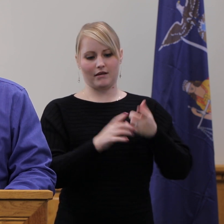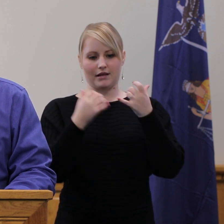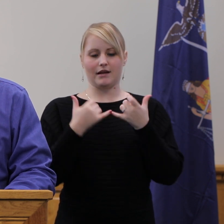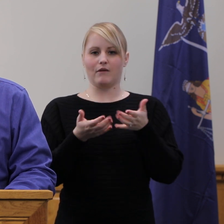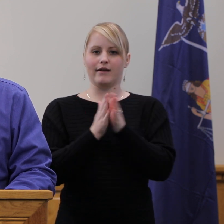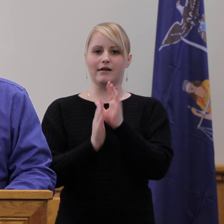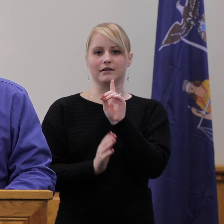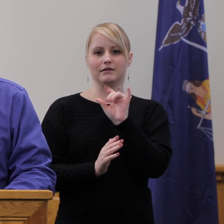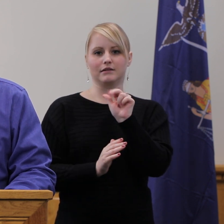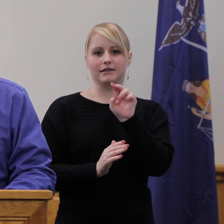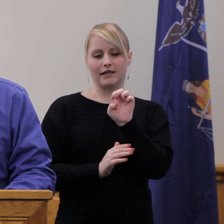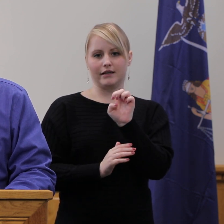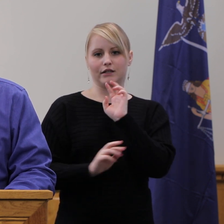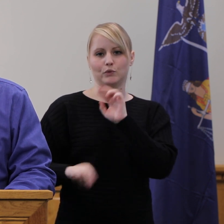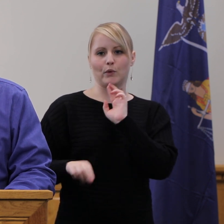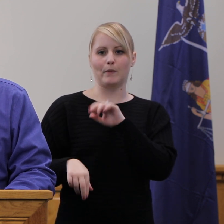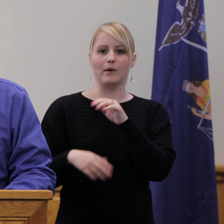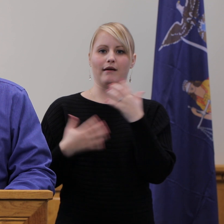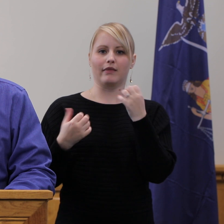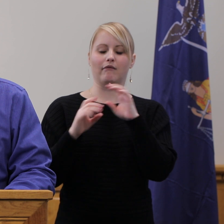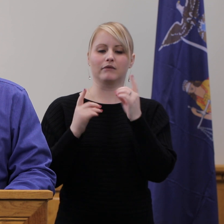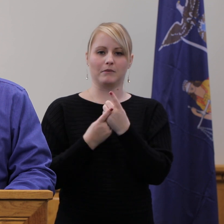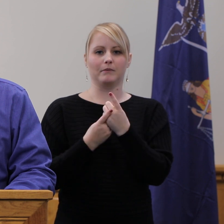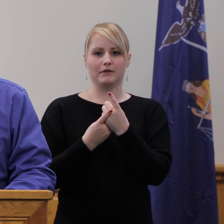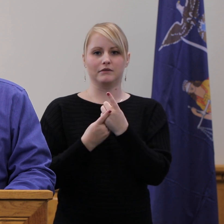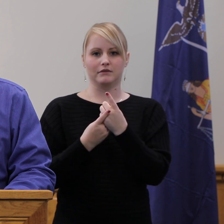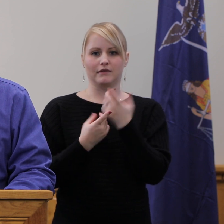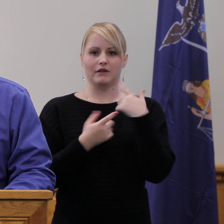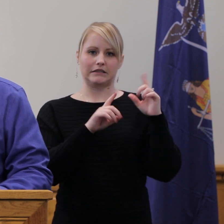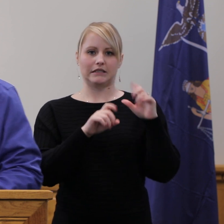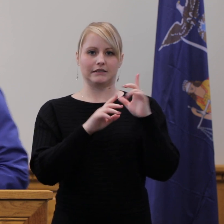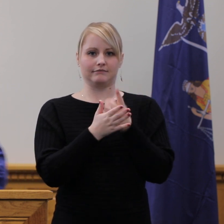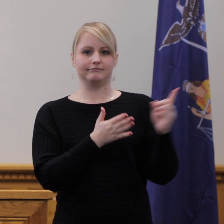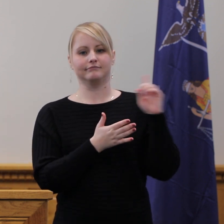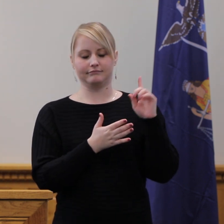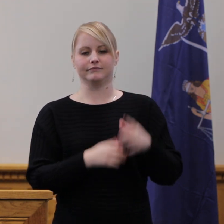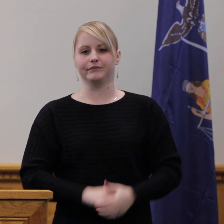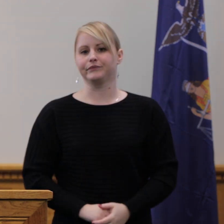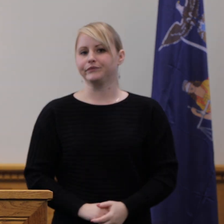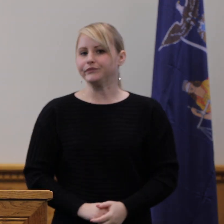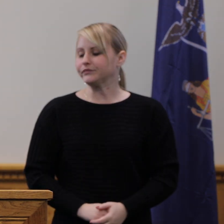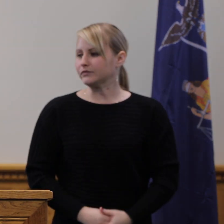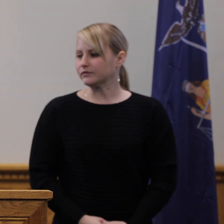ask Diane to report on the Health Department's monitoring programs and testing over the past week. Diane?